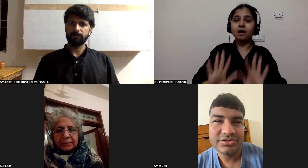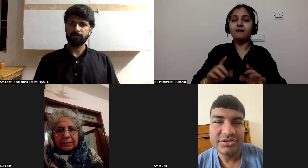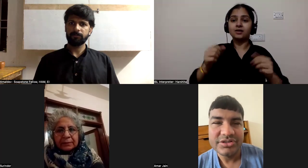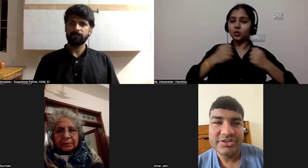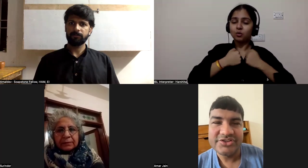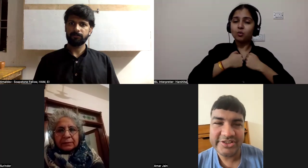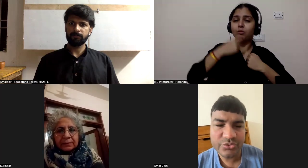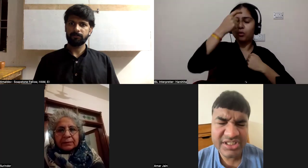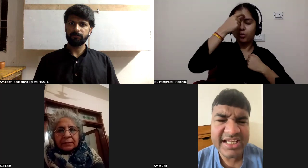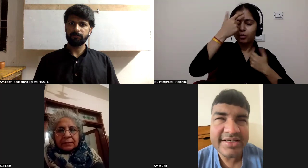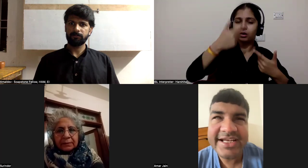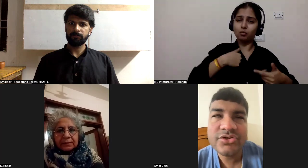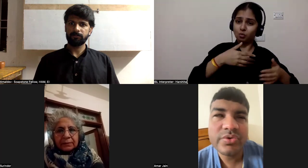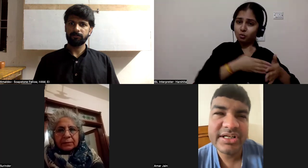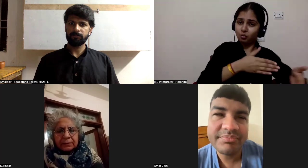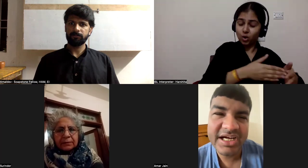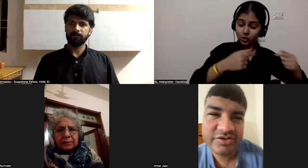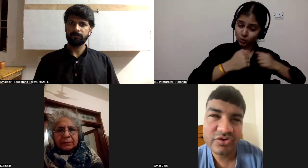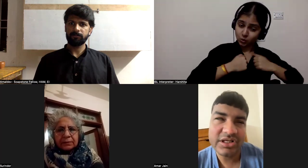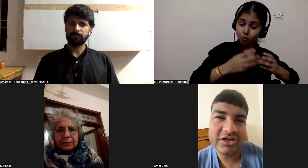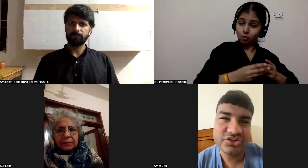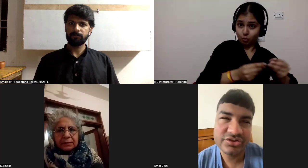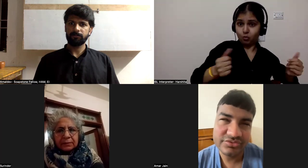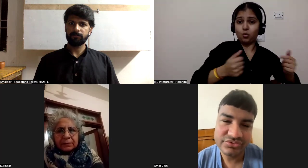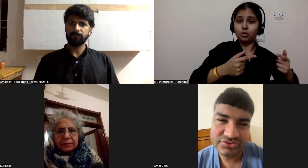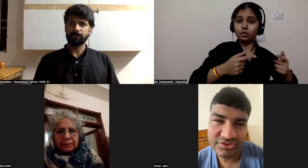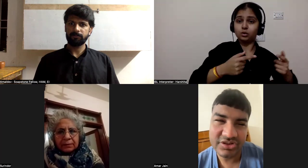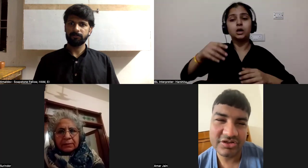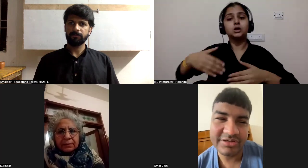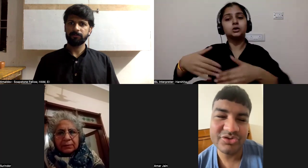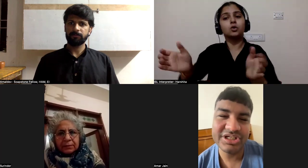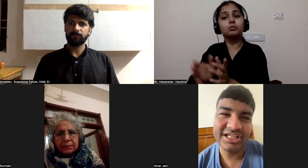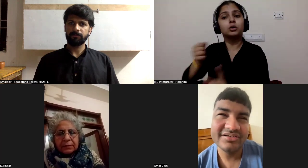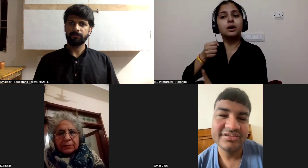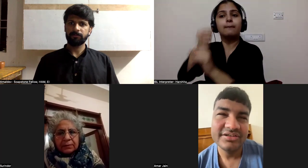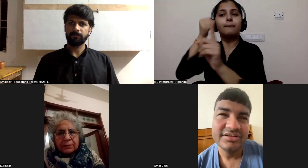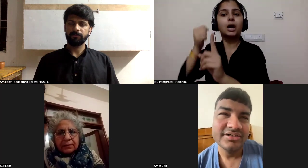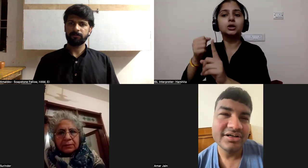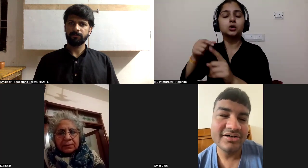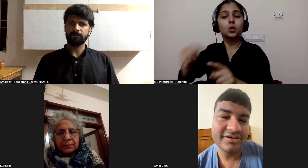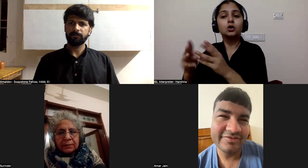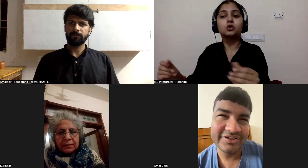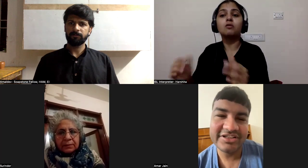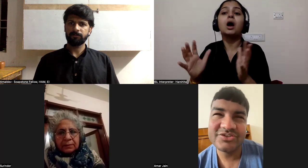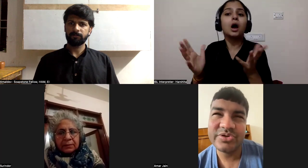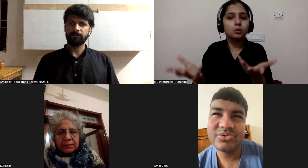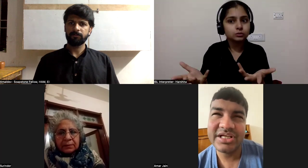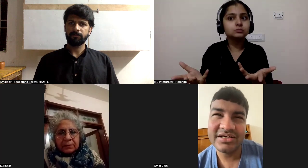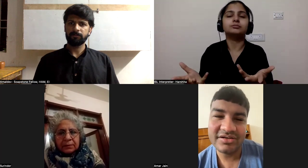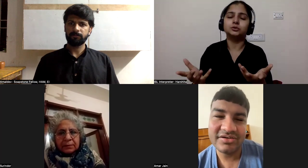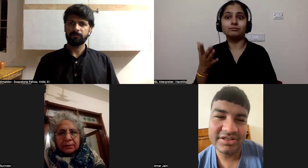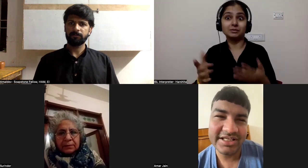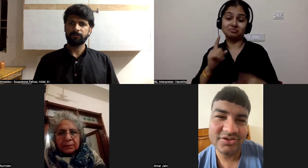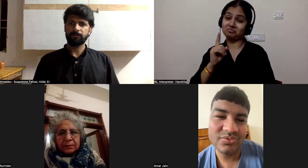your solution can lead to an impact for larger community, definitely is going to